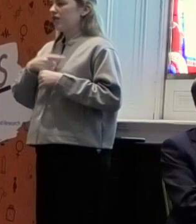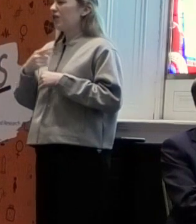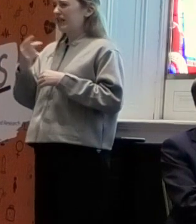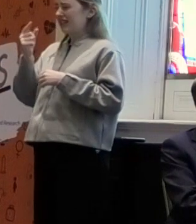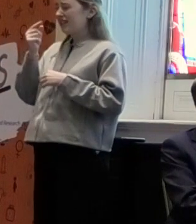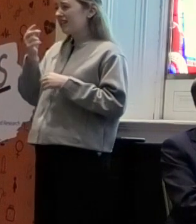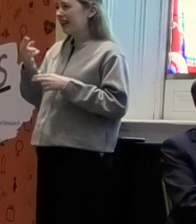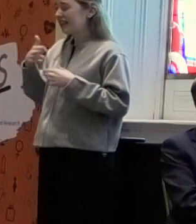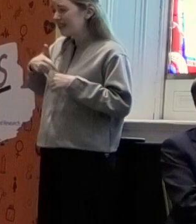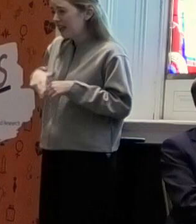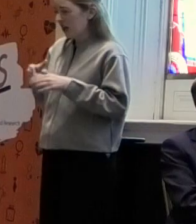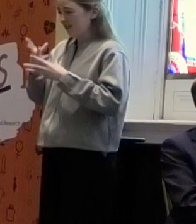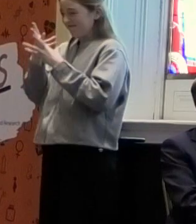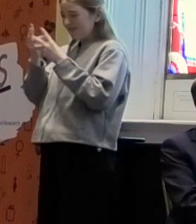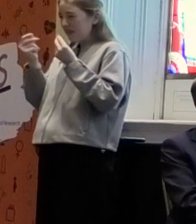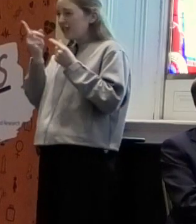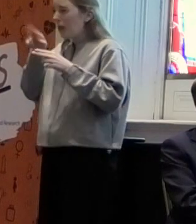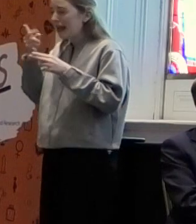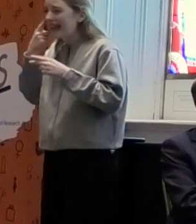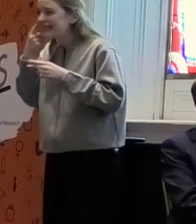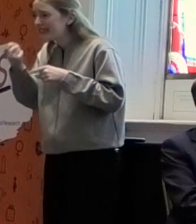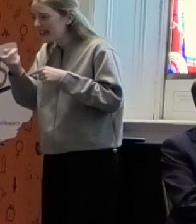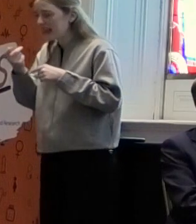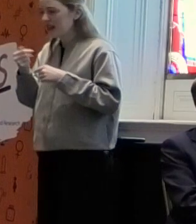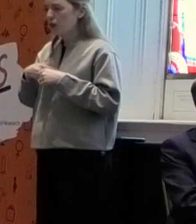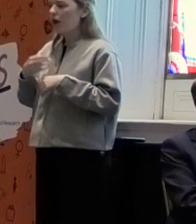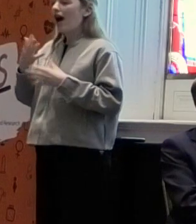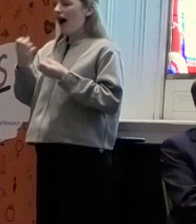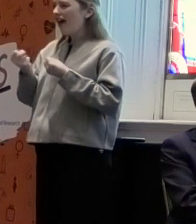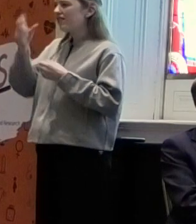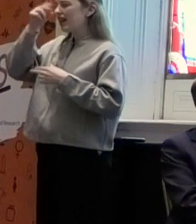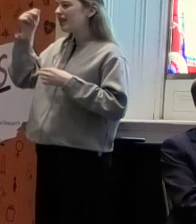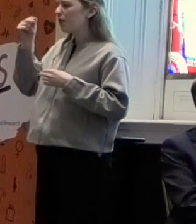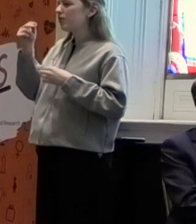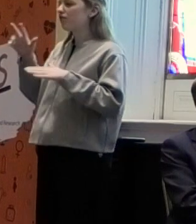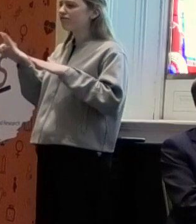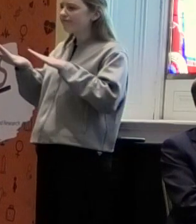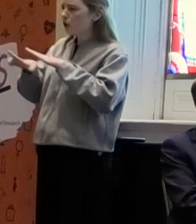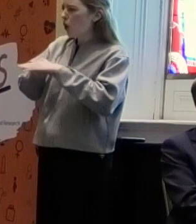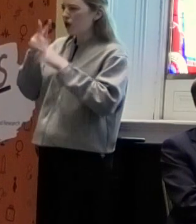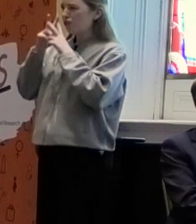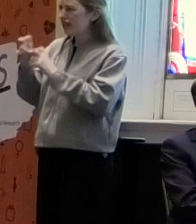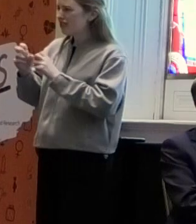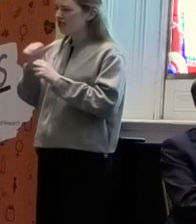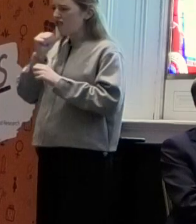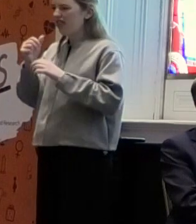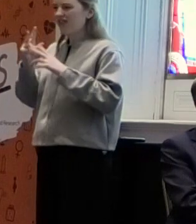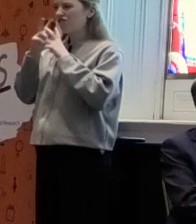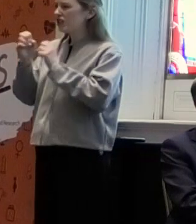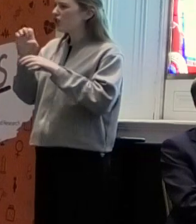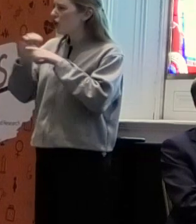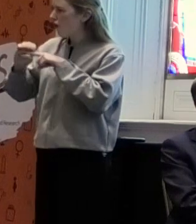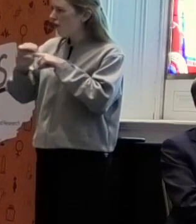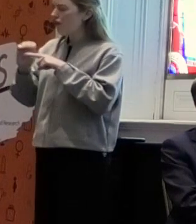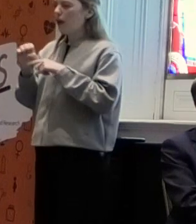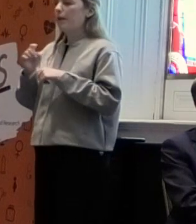invisible. Okay. So there are other examples of under-researched Yeah.